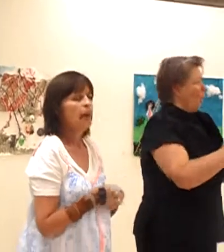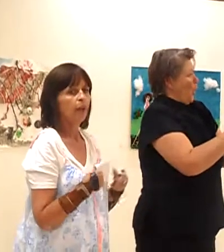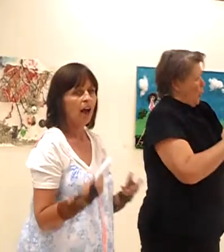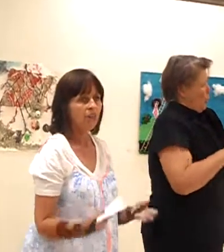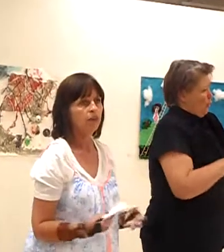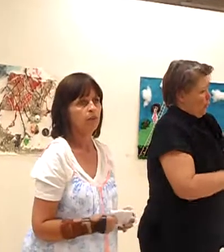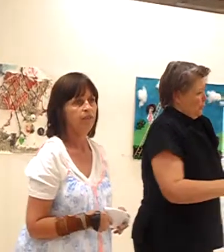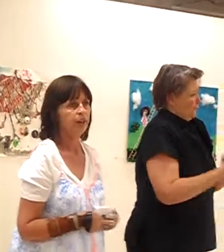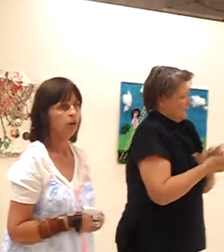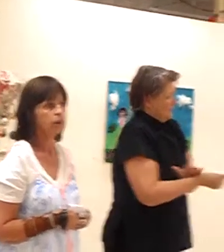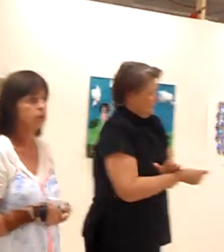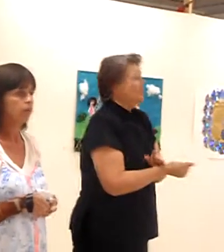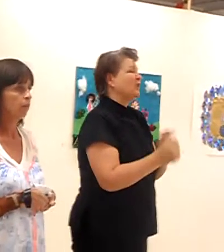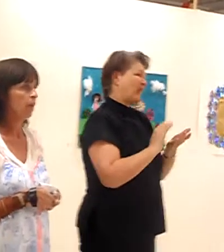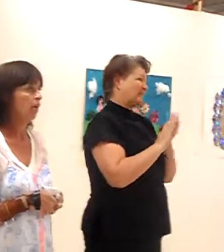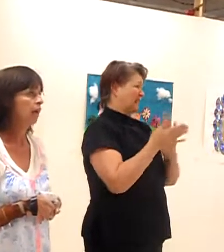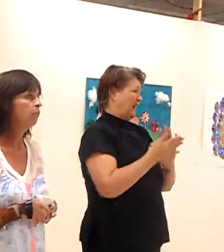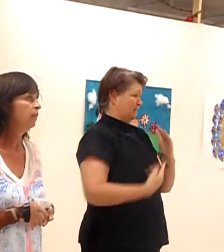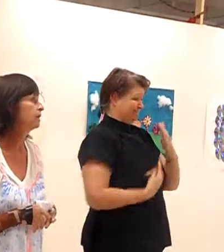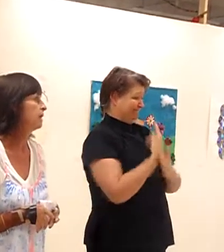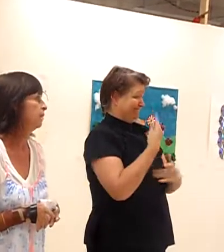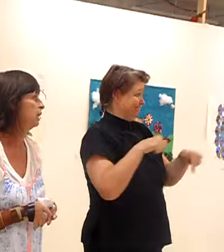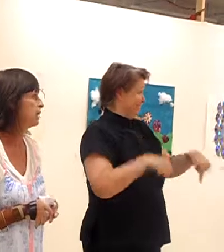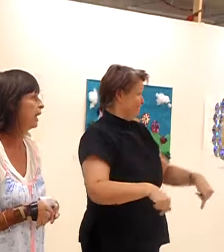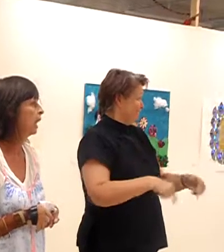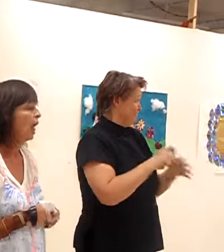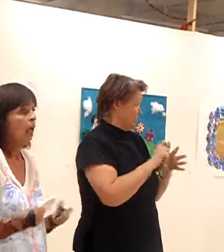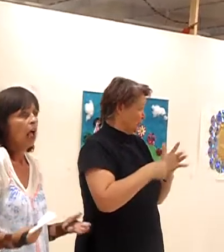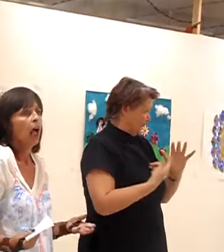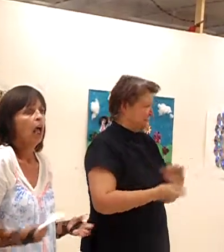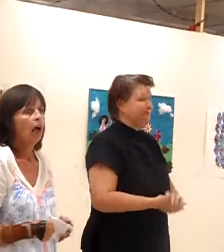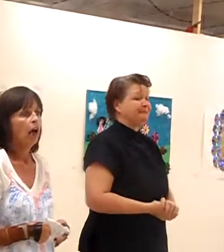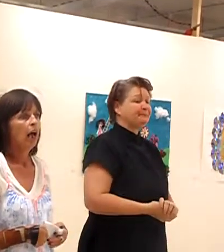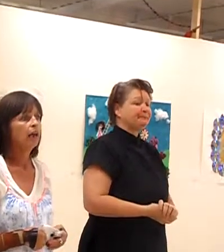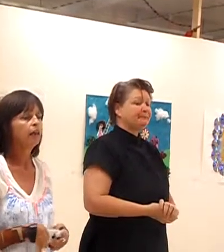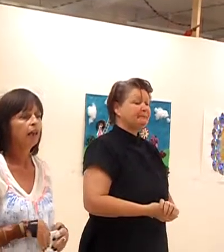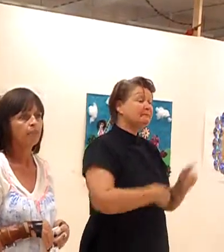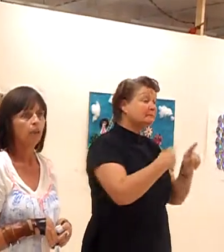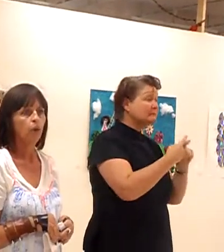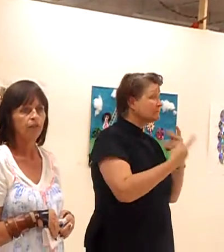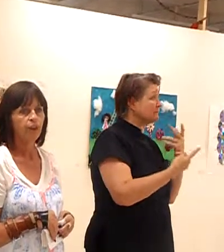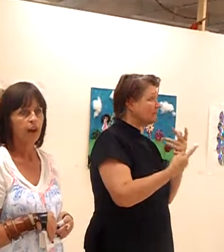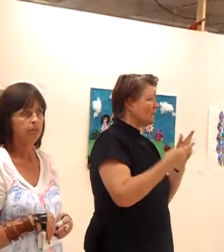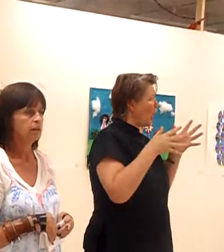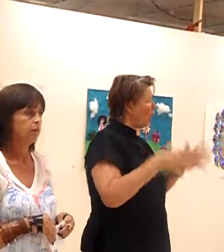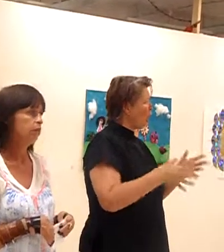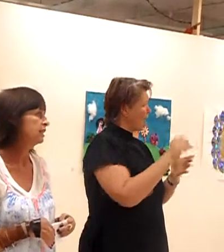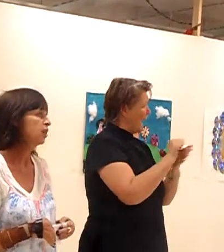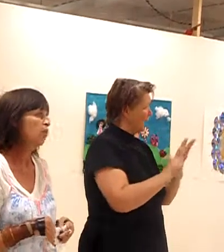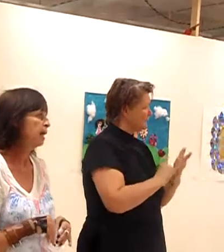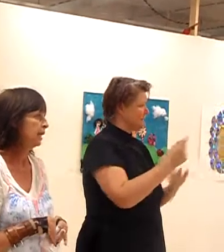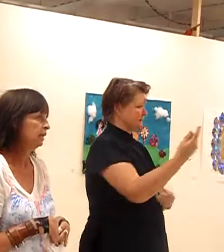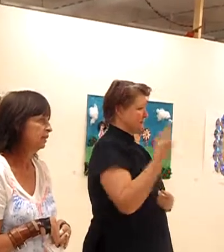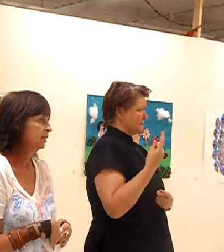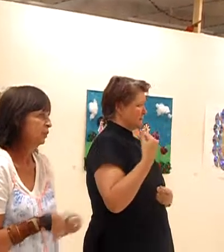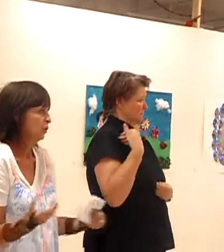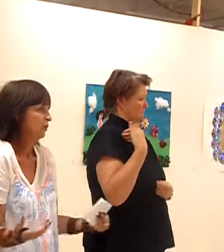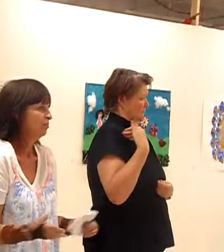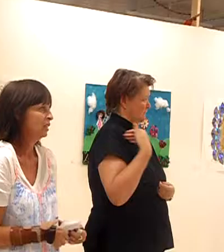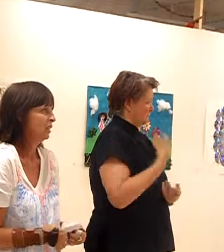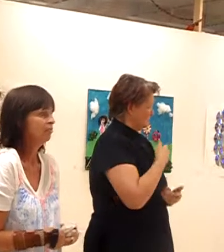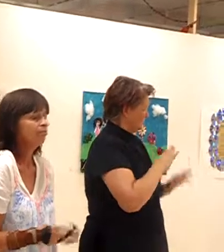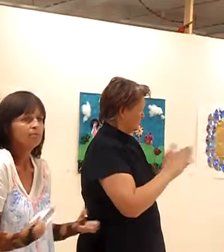there as an artist and work like other artists. So we thought we really need to support all the fabulous visual artists we know